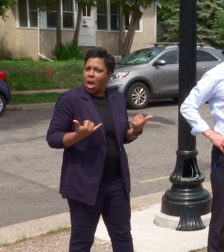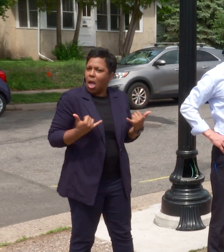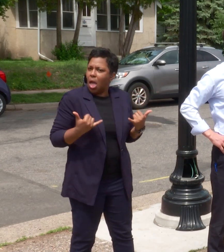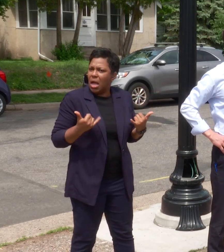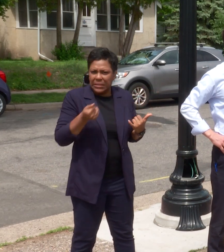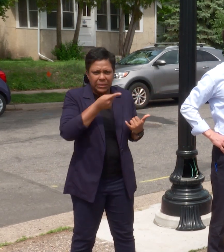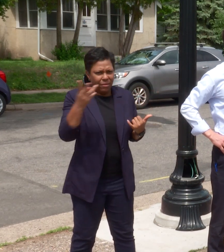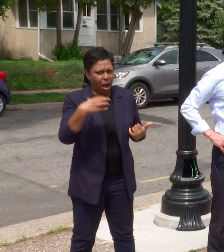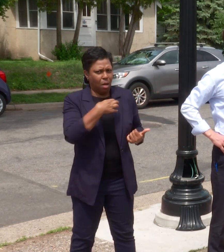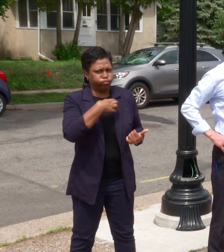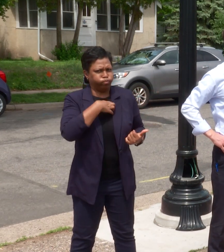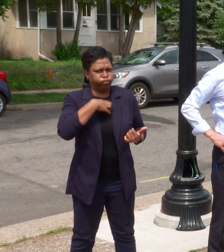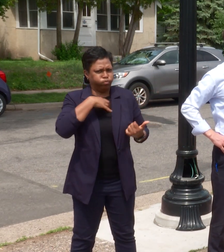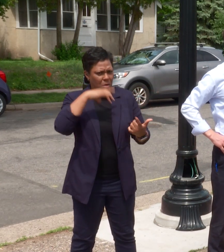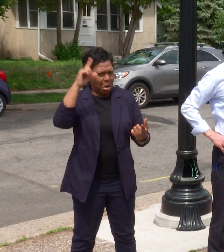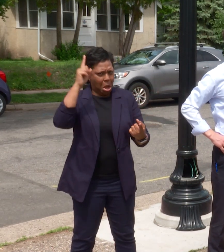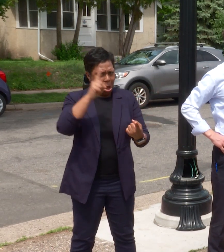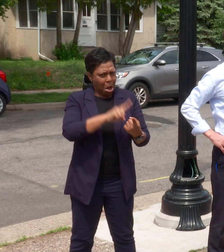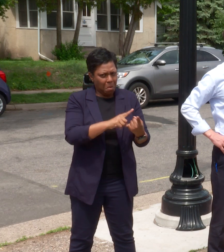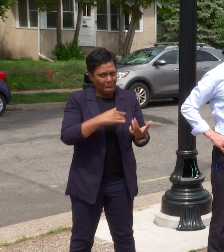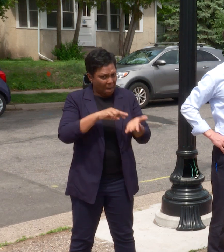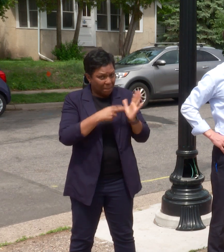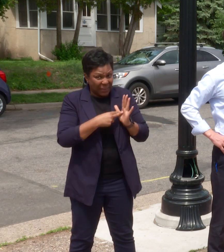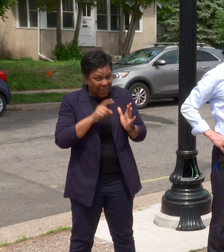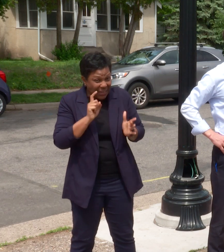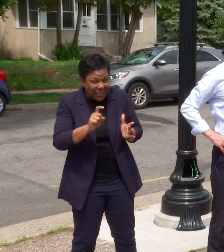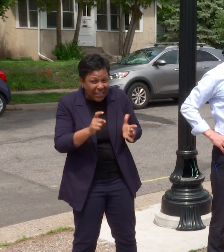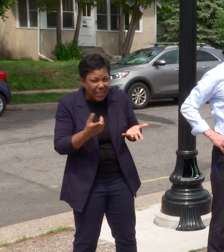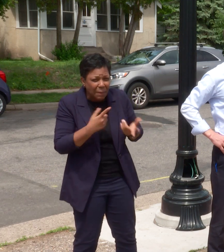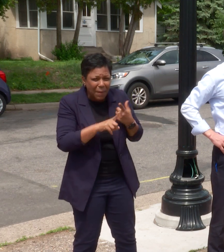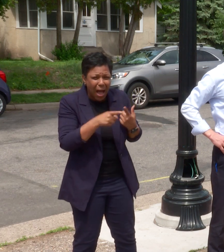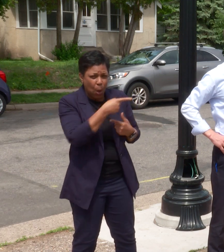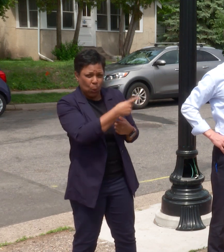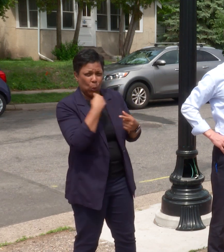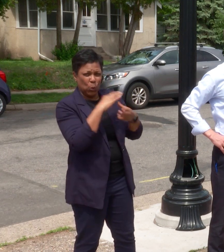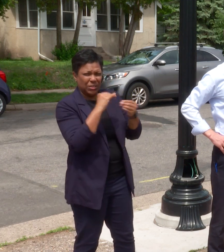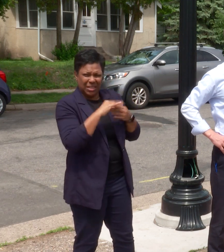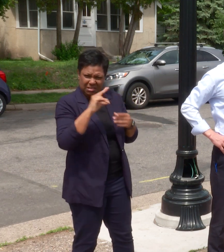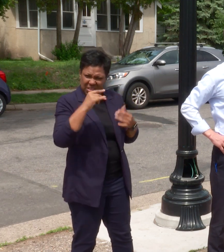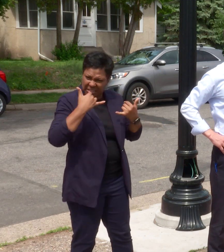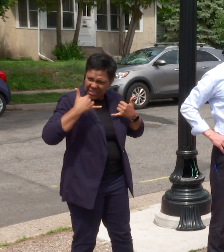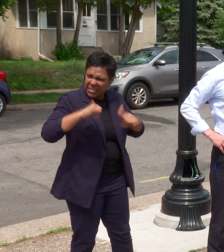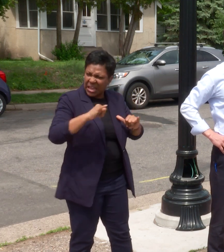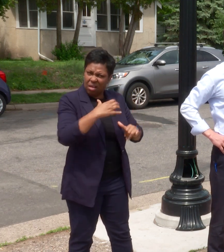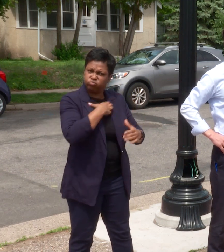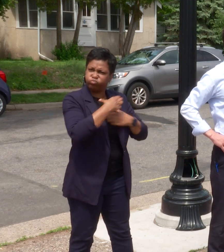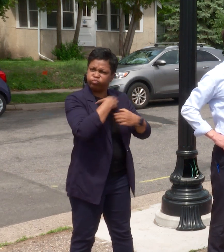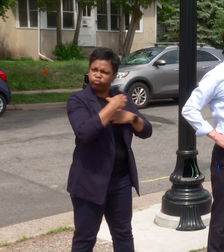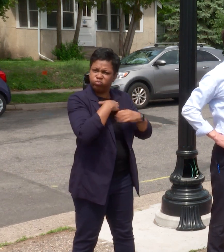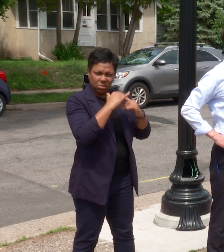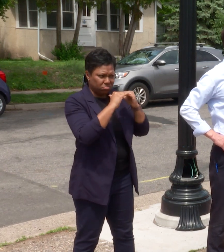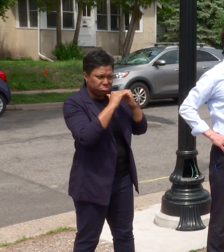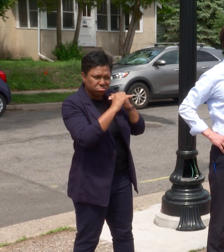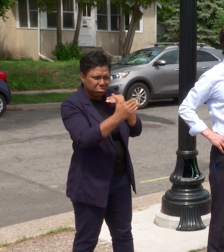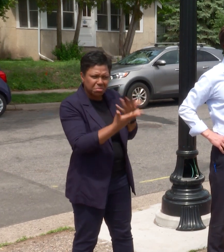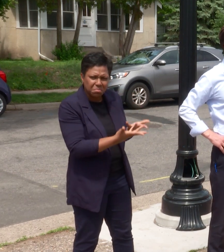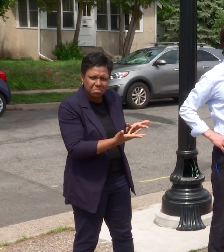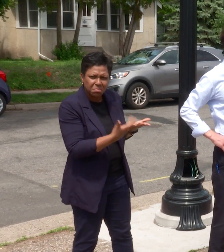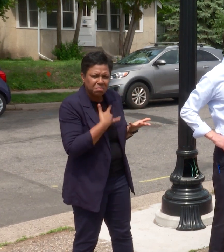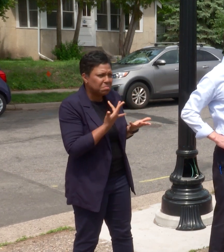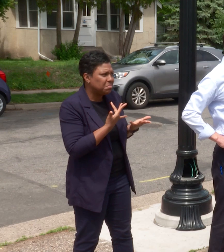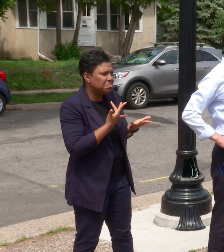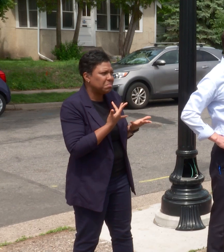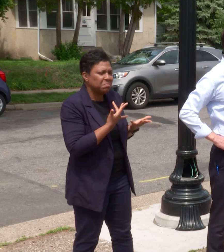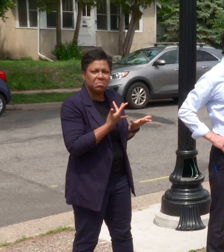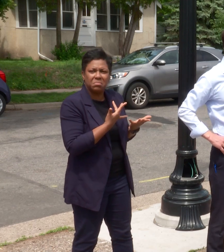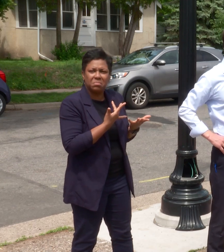on this. Are you saying that the spigot hasn't, like the flow of complaints hasn't? No, I don't know that to be the case. I